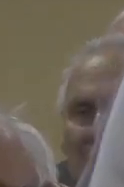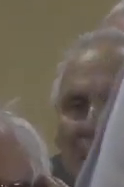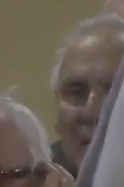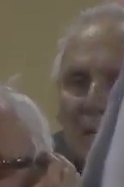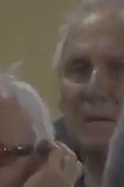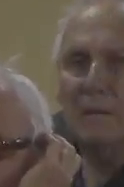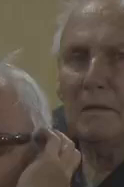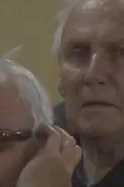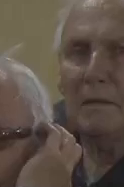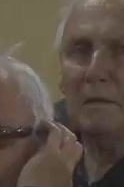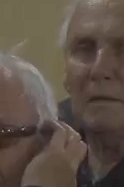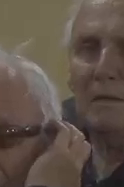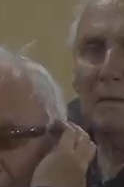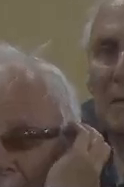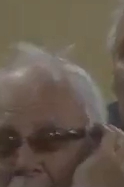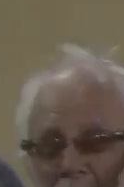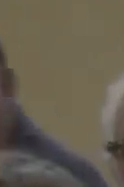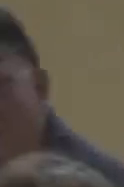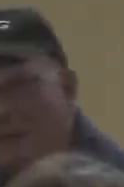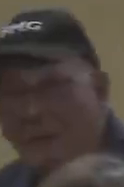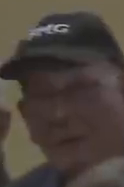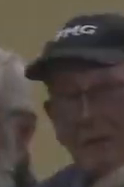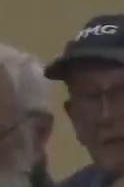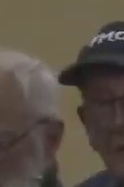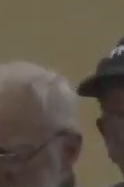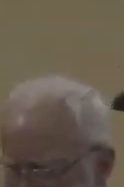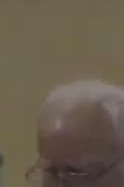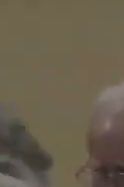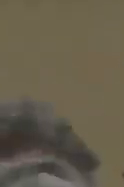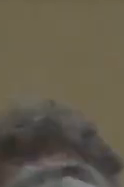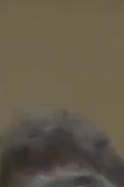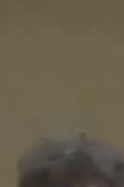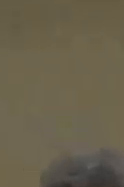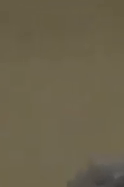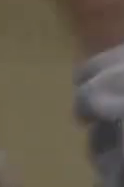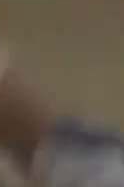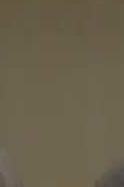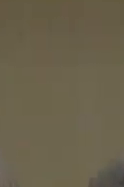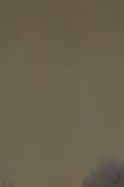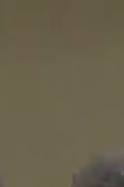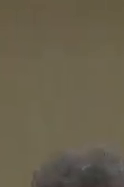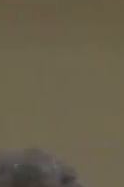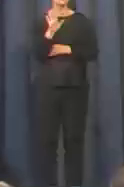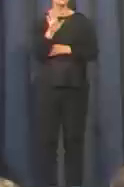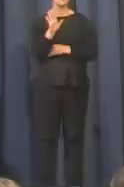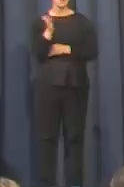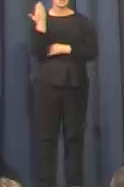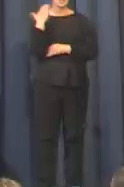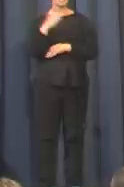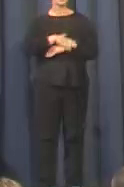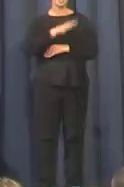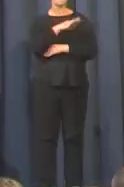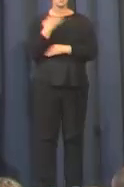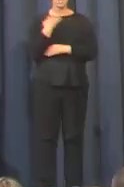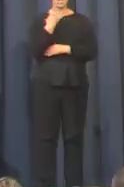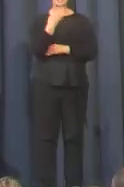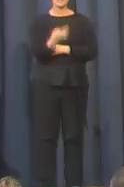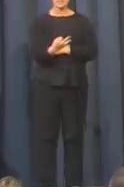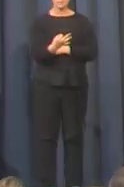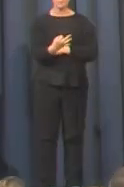Medicine. We've been shown a lot of graphs and everything like that. Now, I asked the mayor last time if he'd